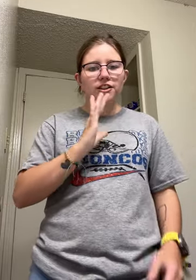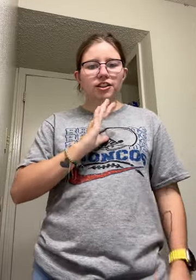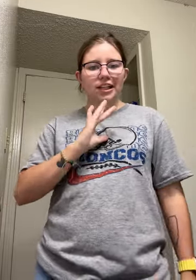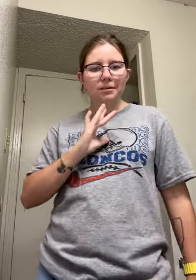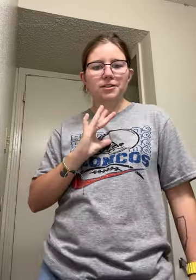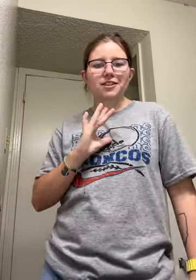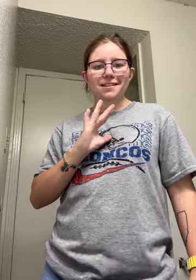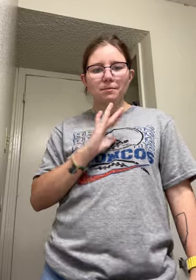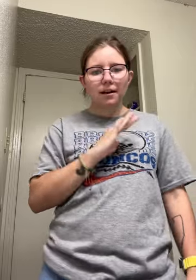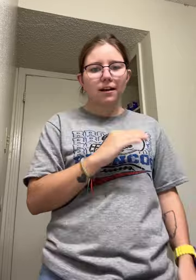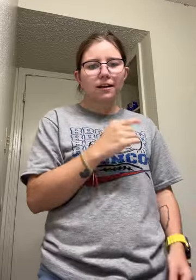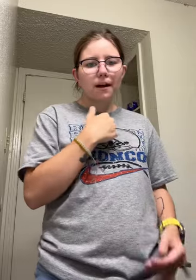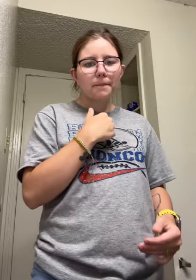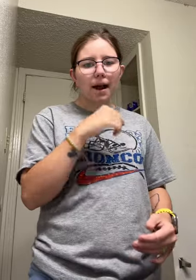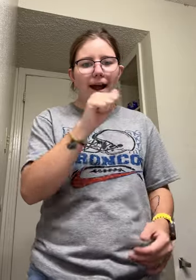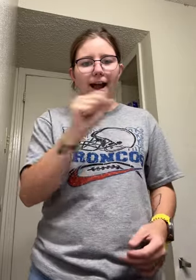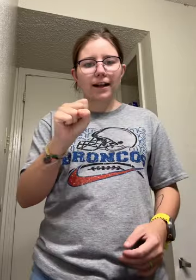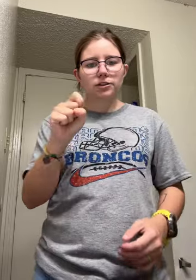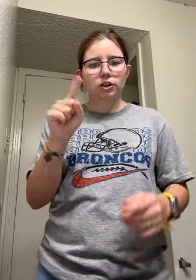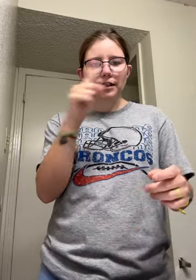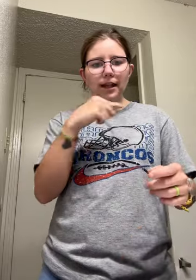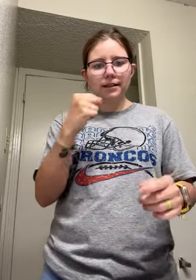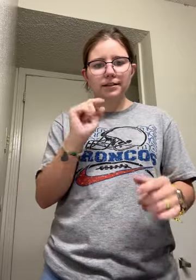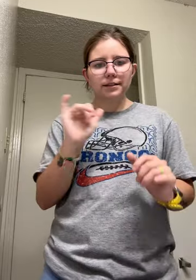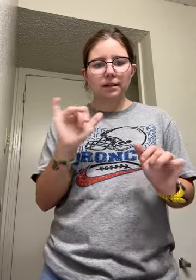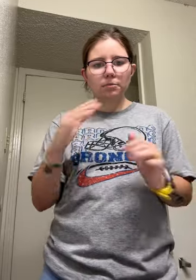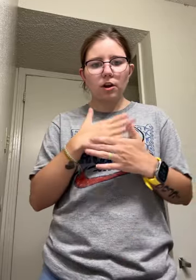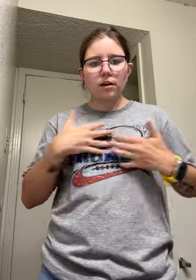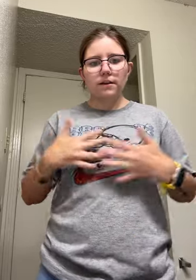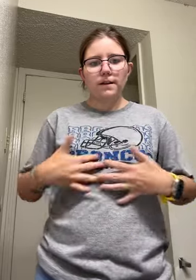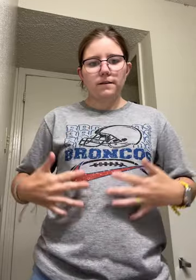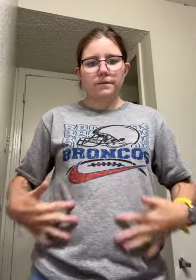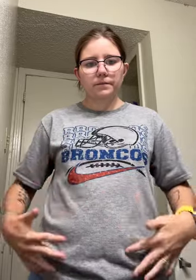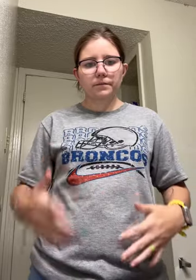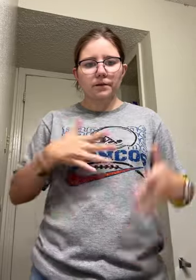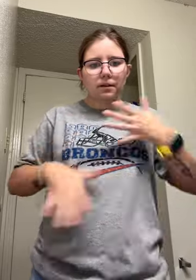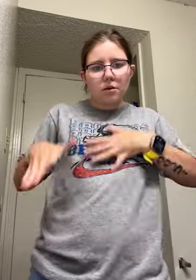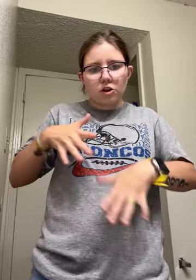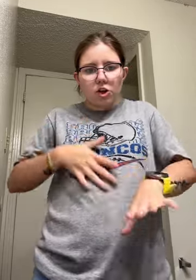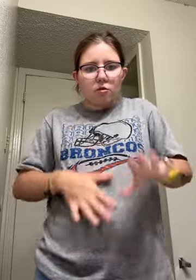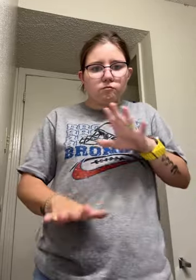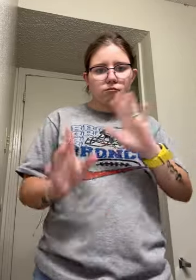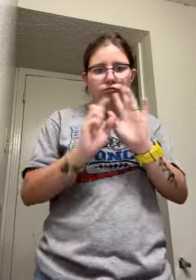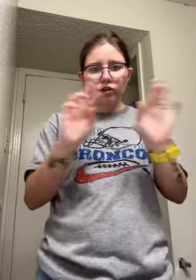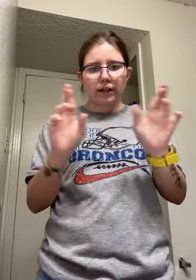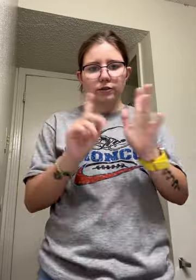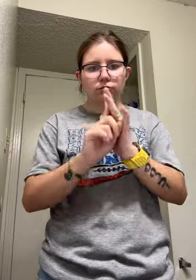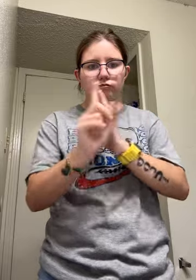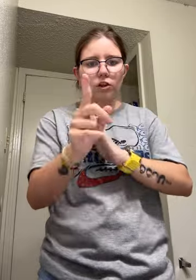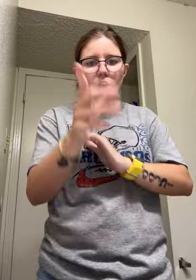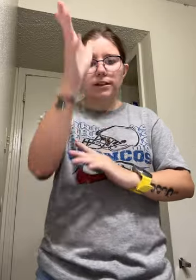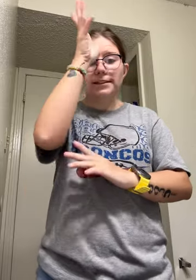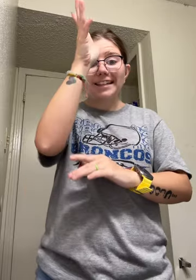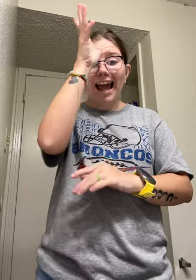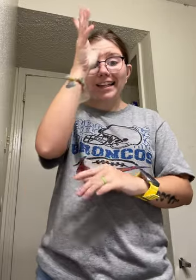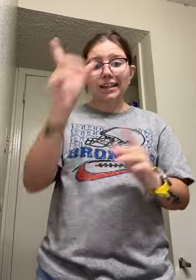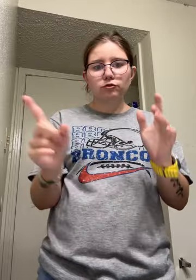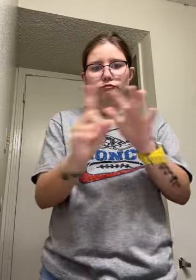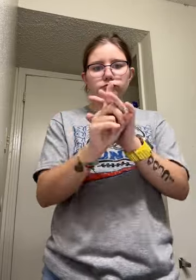Shiva, Shiva. I my ass looking like a zebra. I pulled him up close and I was on my way until my daddy pulled up in the shed of a